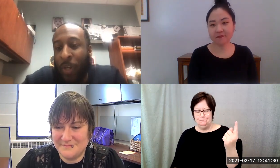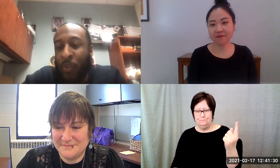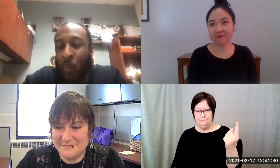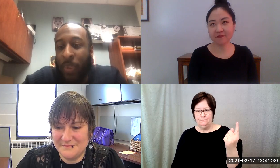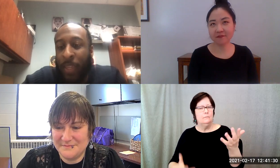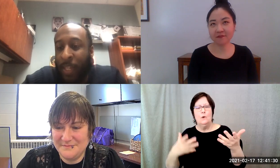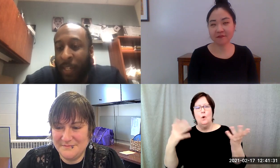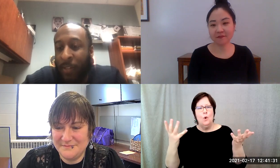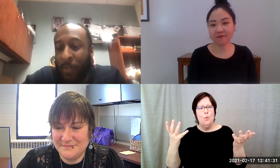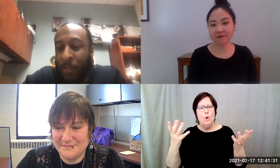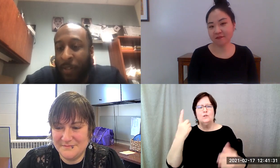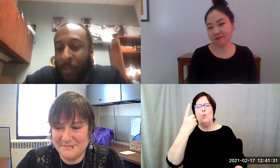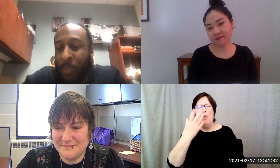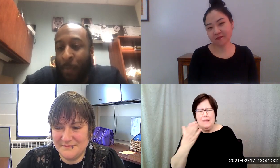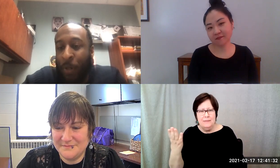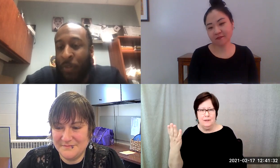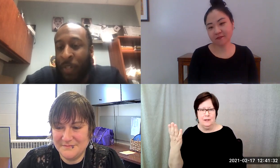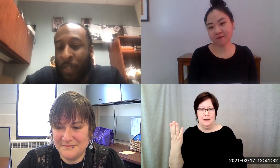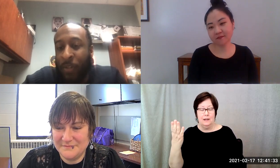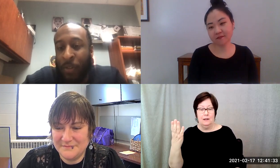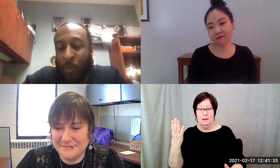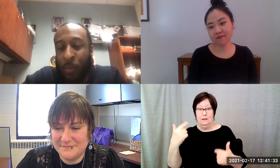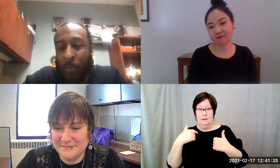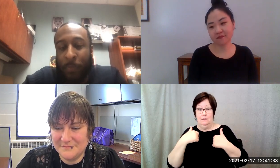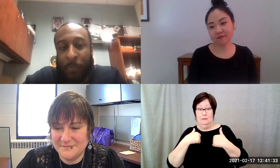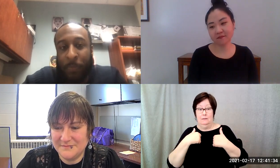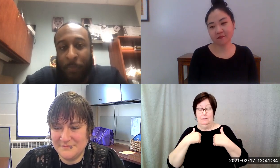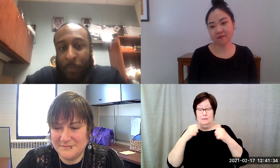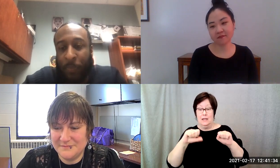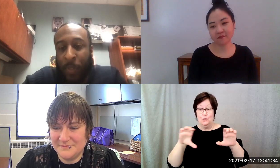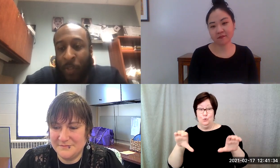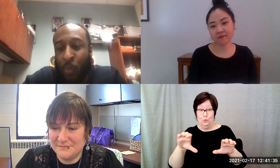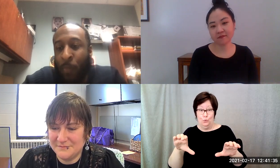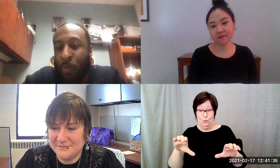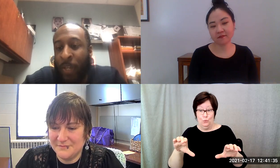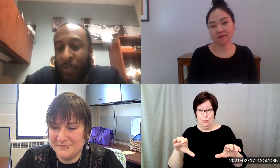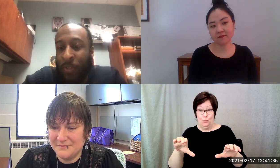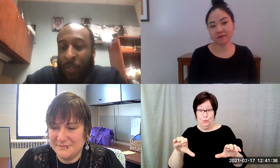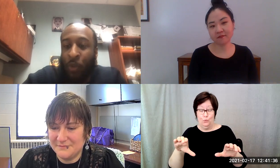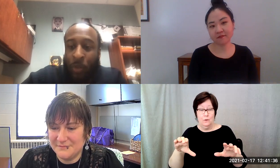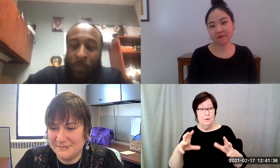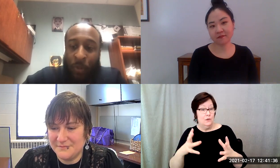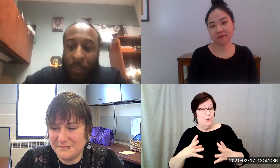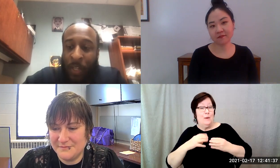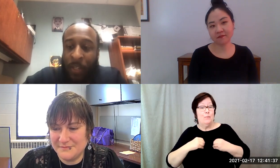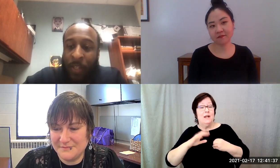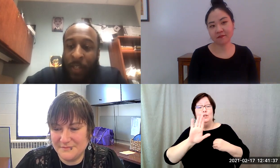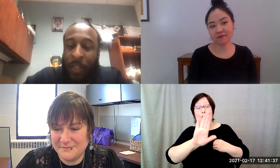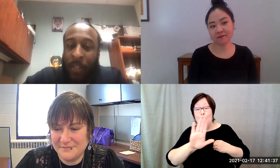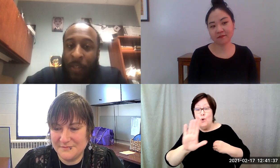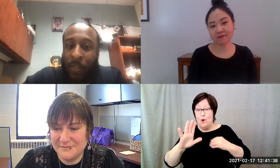So what is one thing that person can do to embrace your